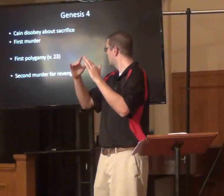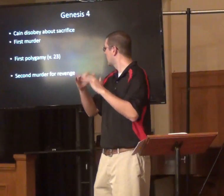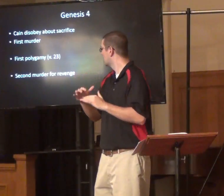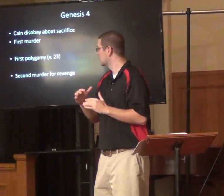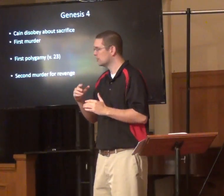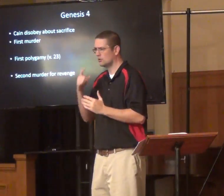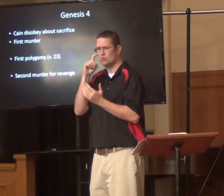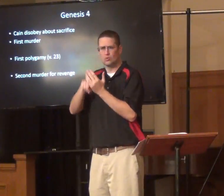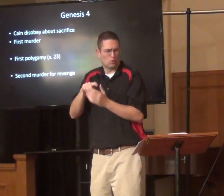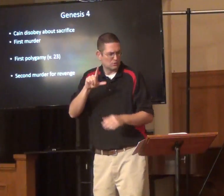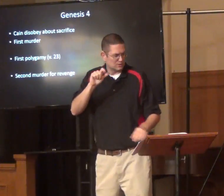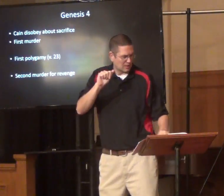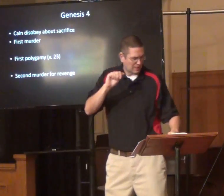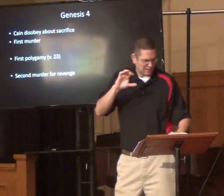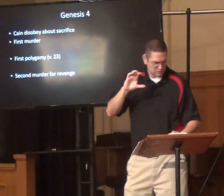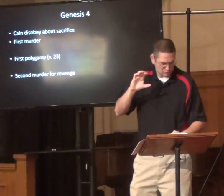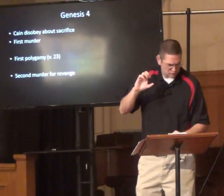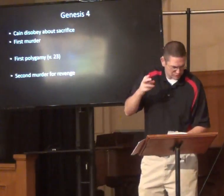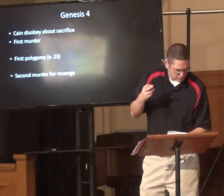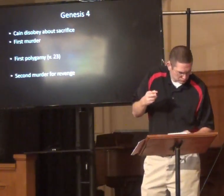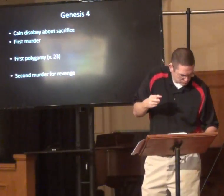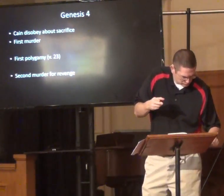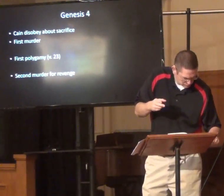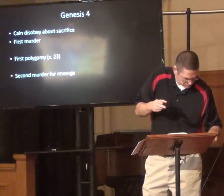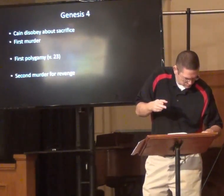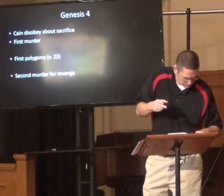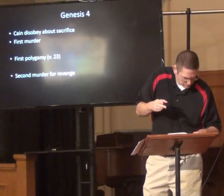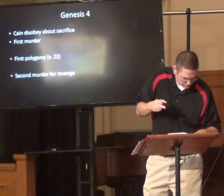started. You notice in verse